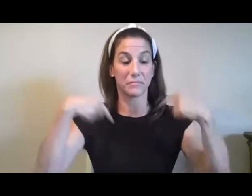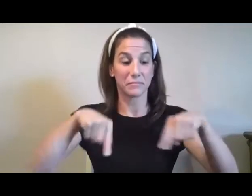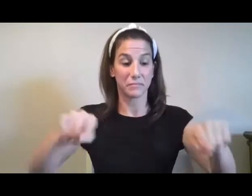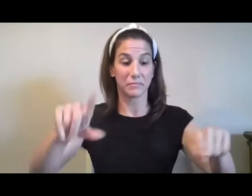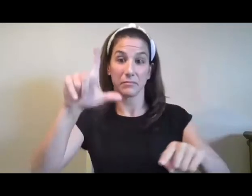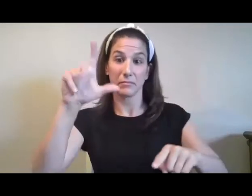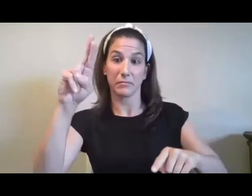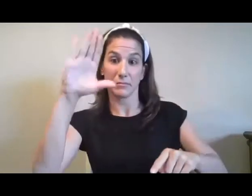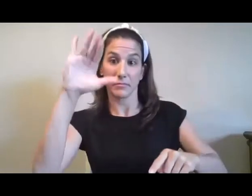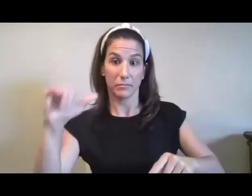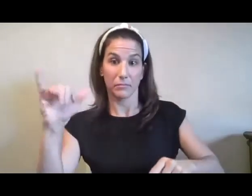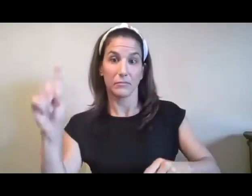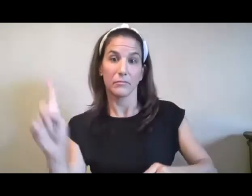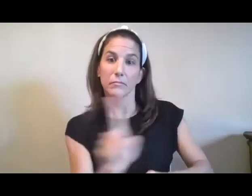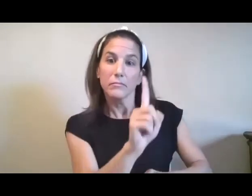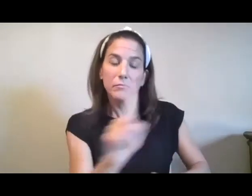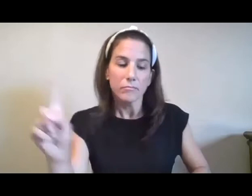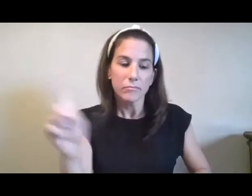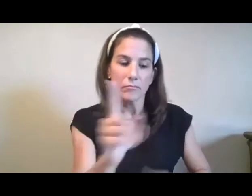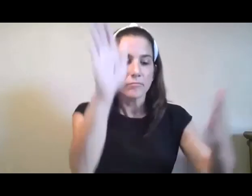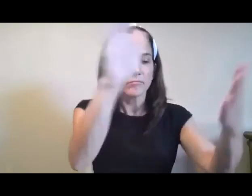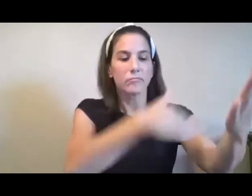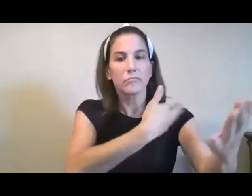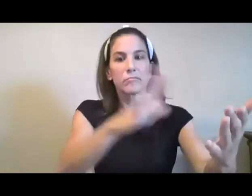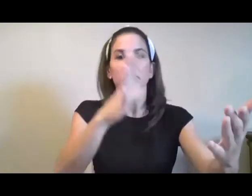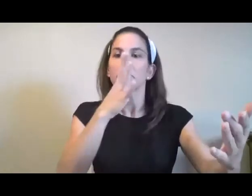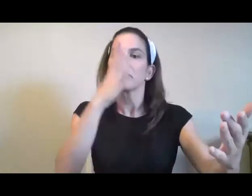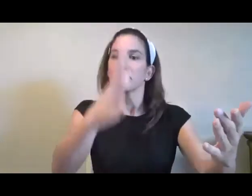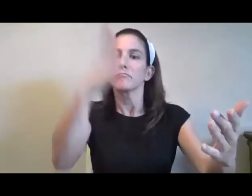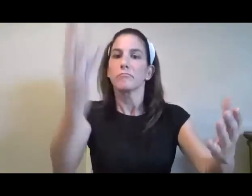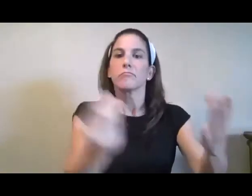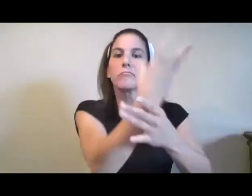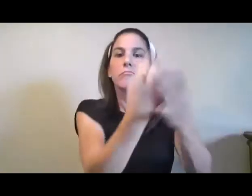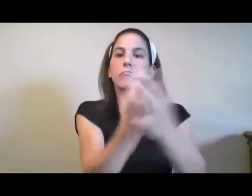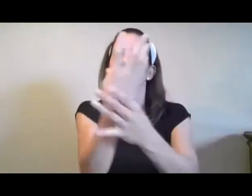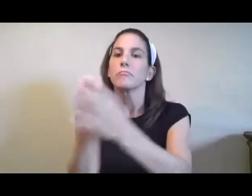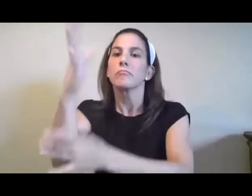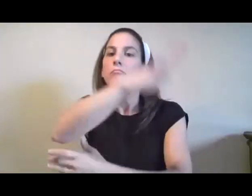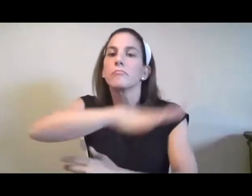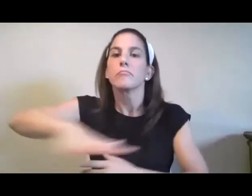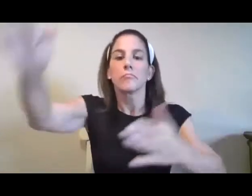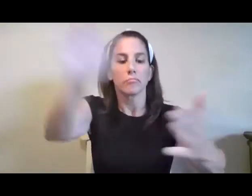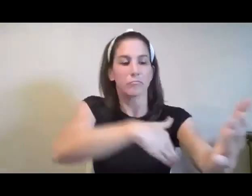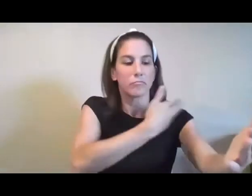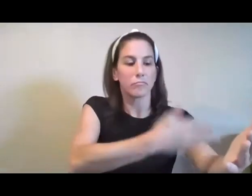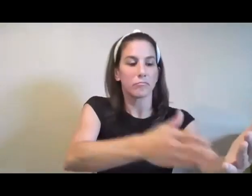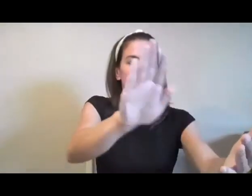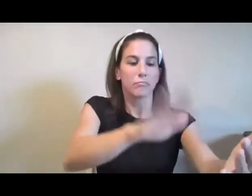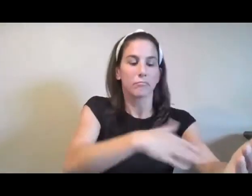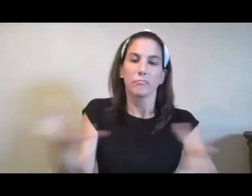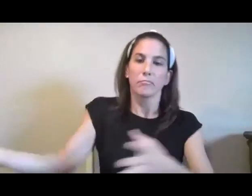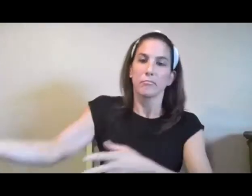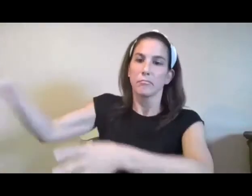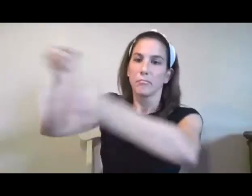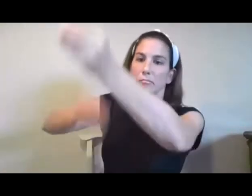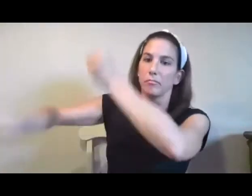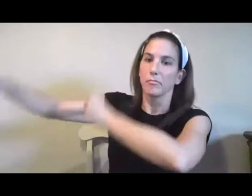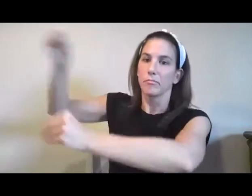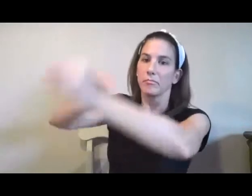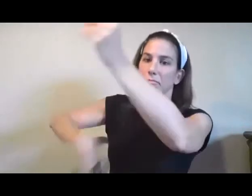While Lucy wandered, she sang Graham's gardening song. Load up the